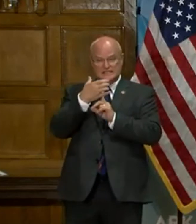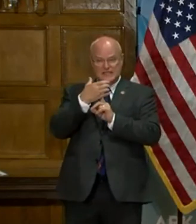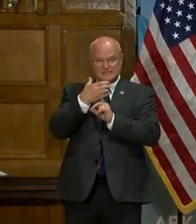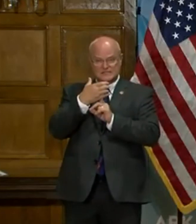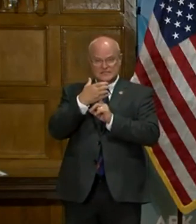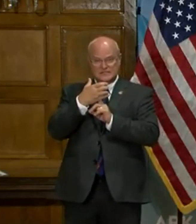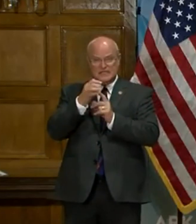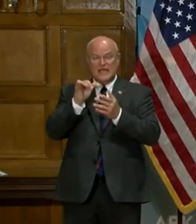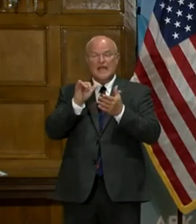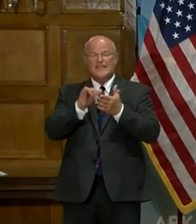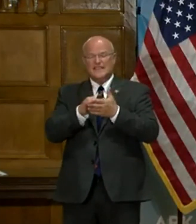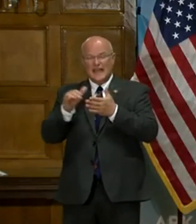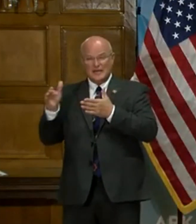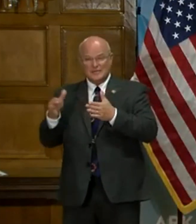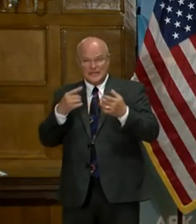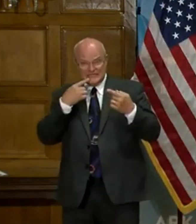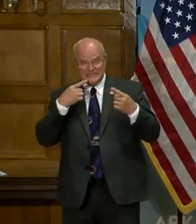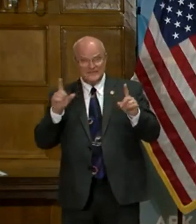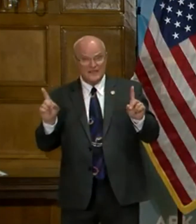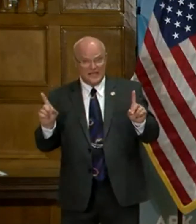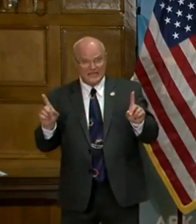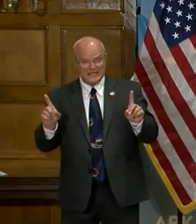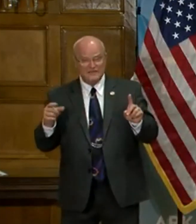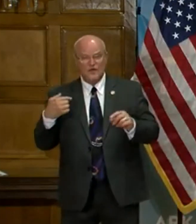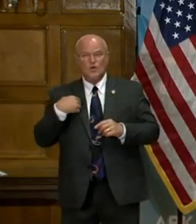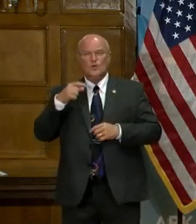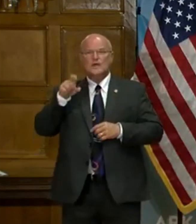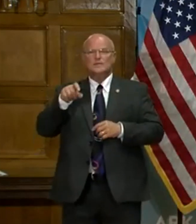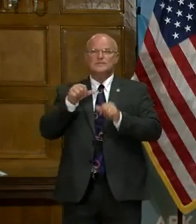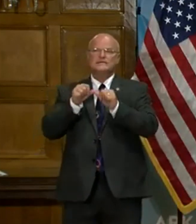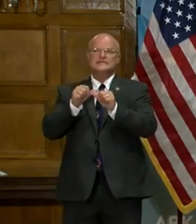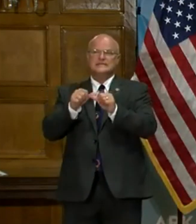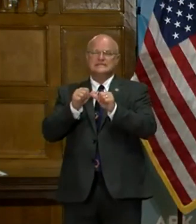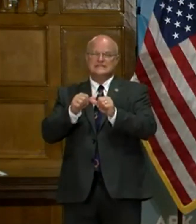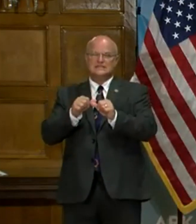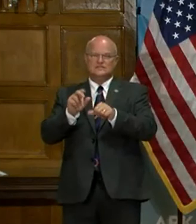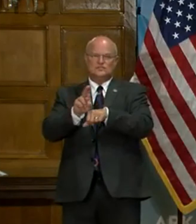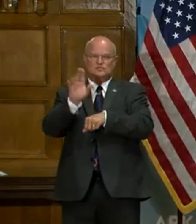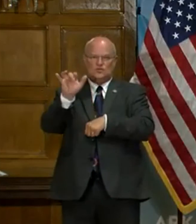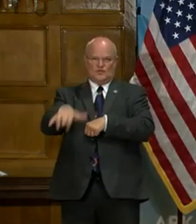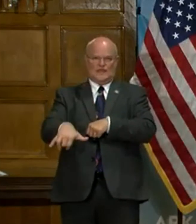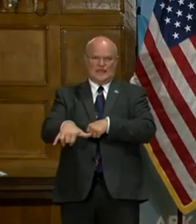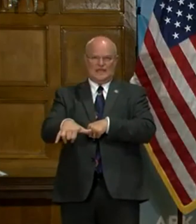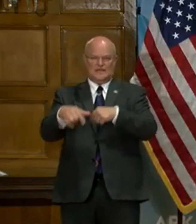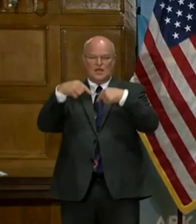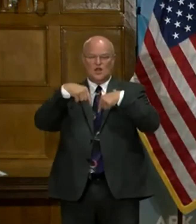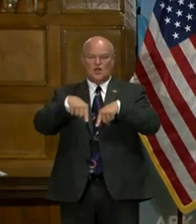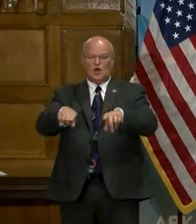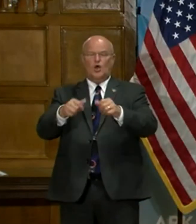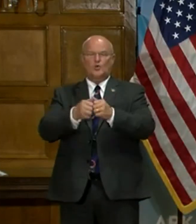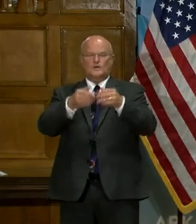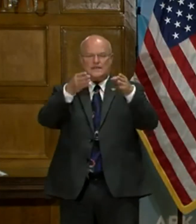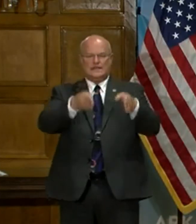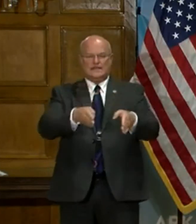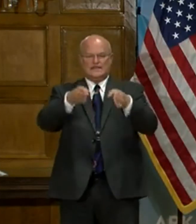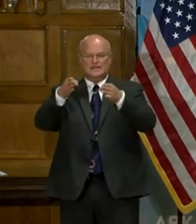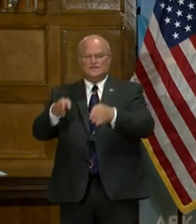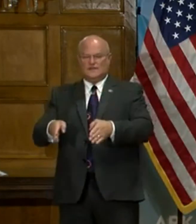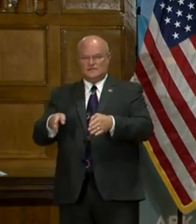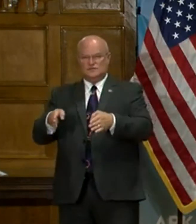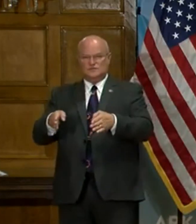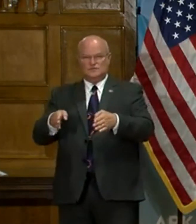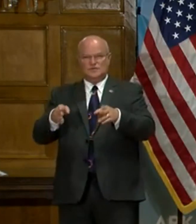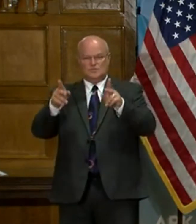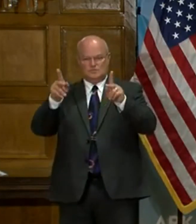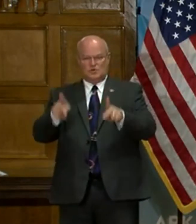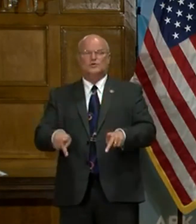isolation. That strategy is effective. We just have to continue to implement that along with the individual discipline of